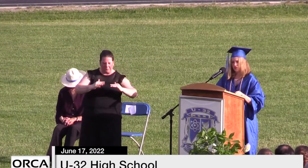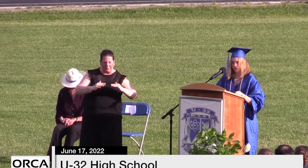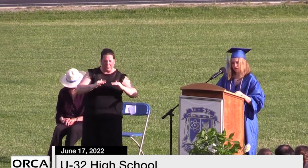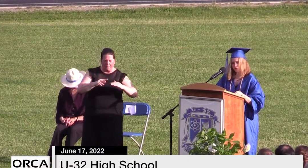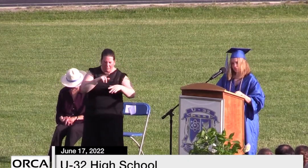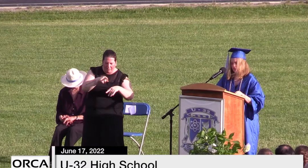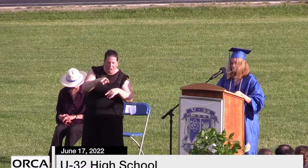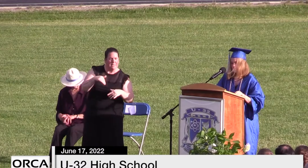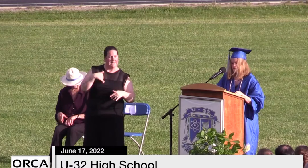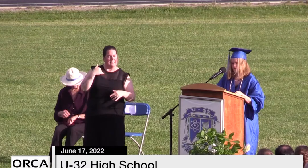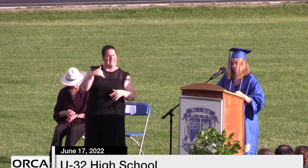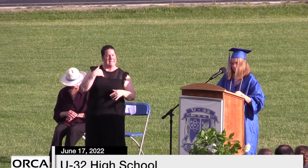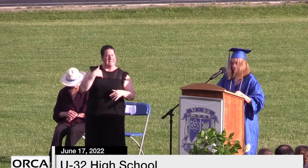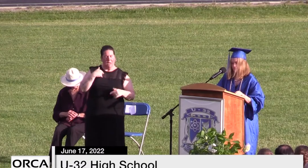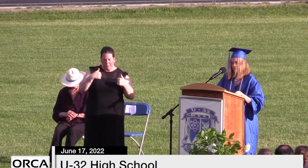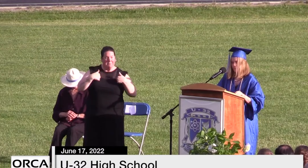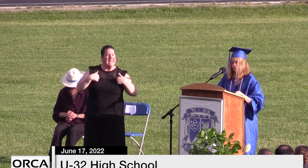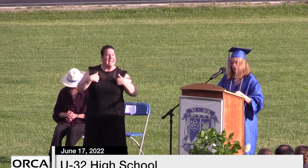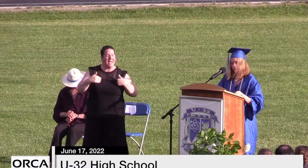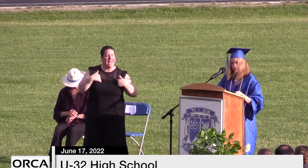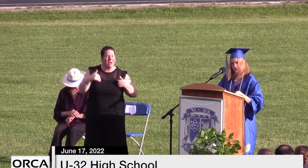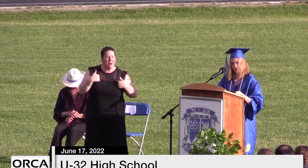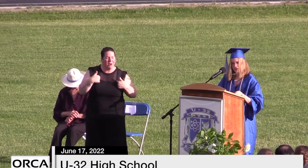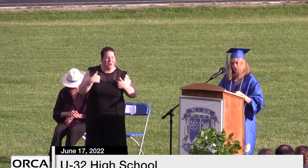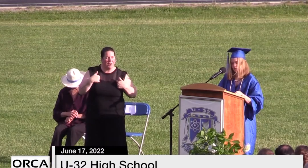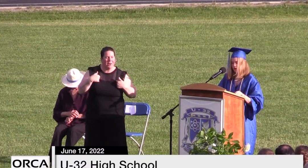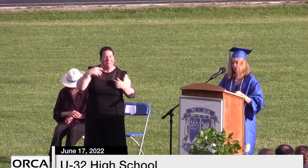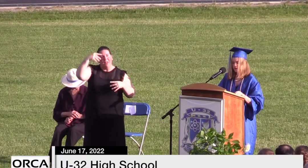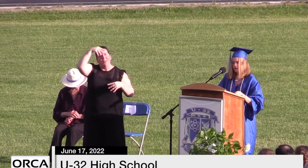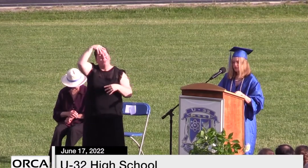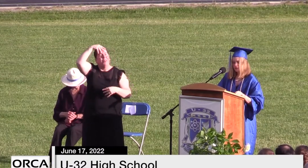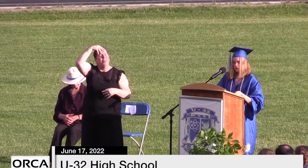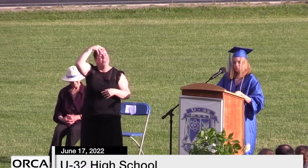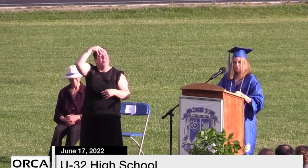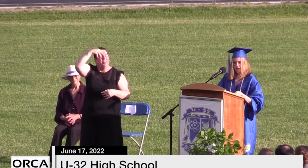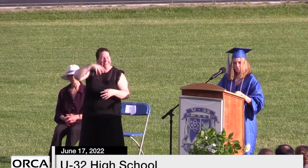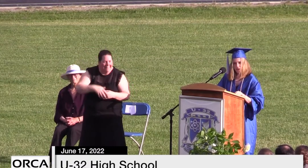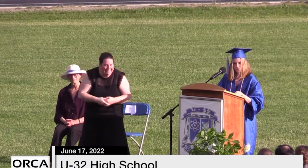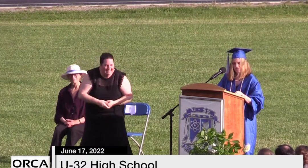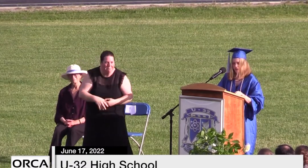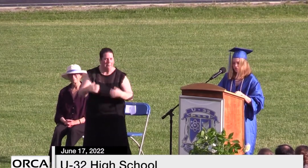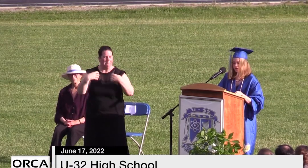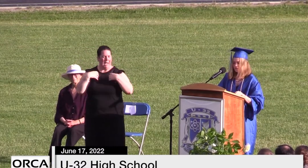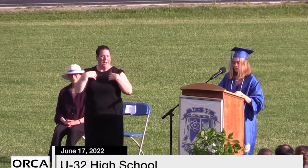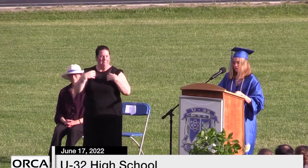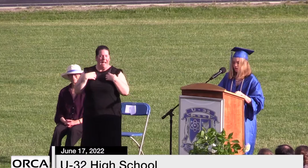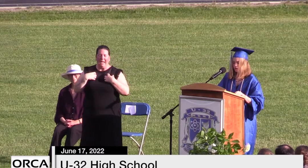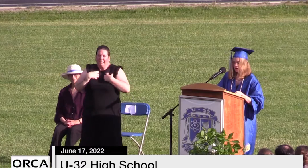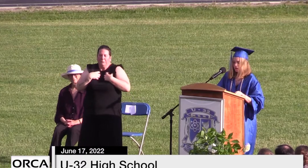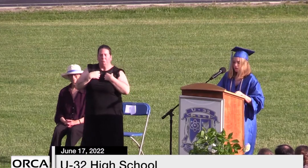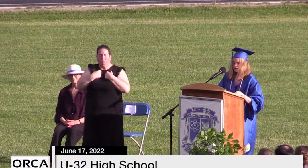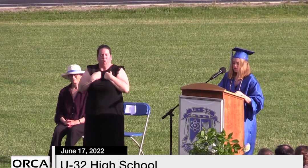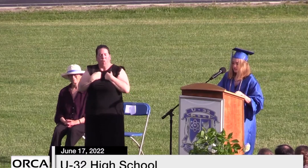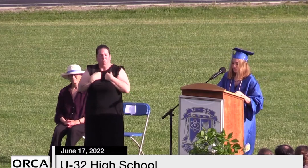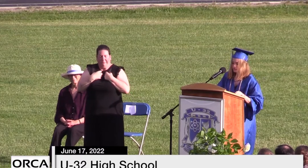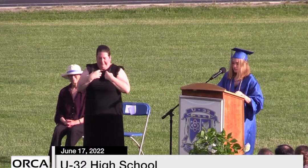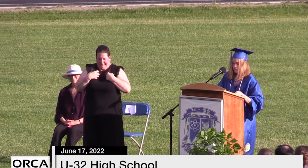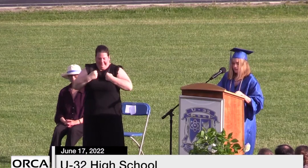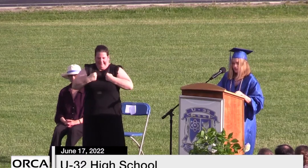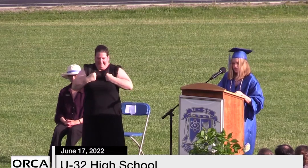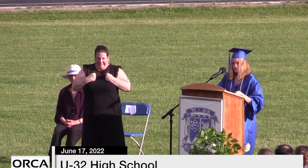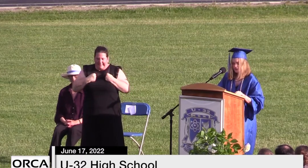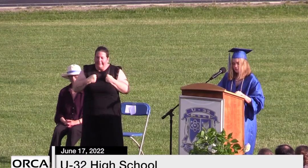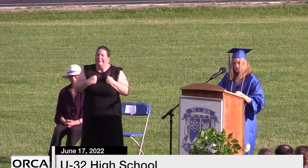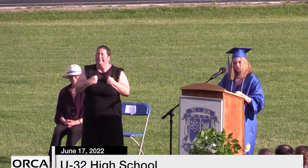of it was a younger version of myself. My choppy bangs hadn't grown out yet, my backpack was halfway visible, clutched tightly to